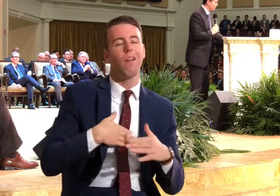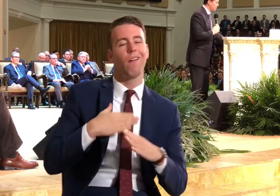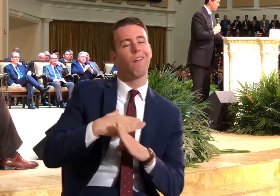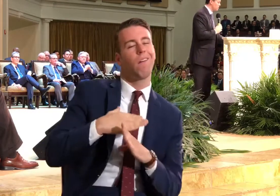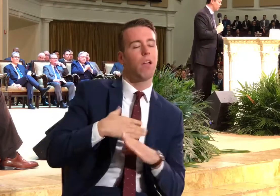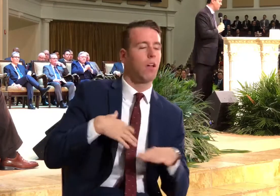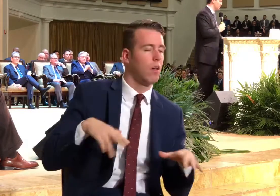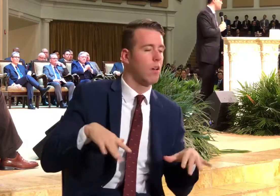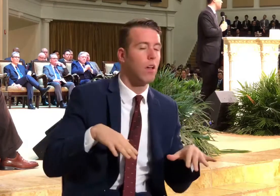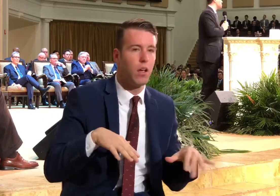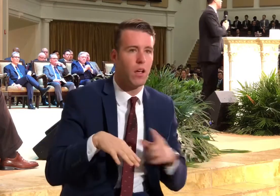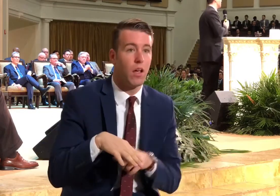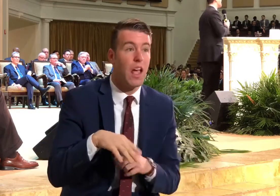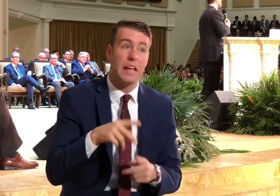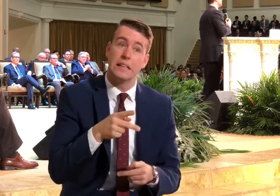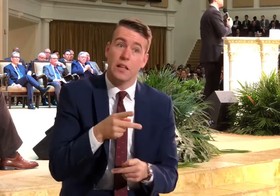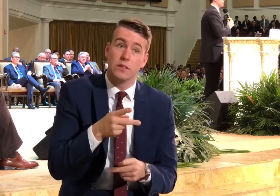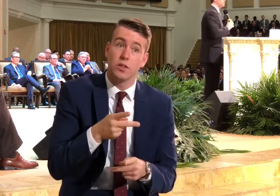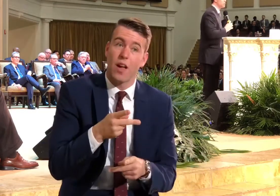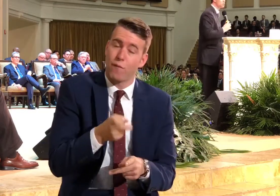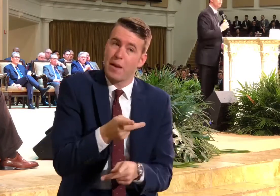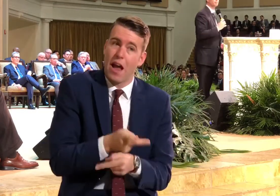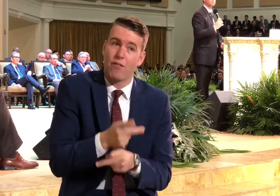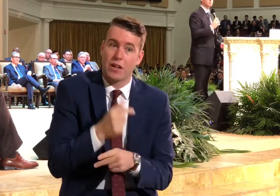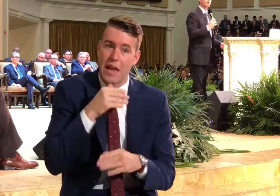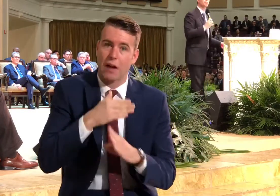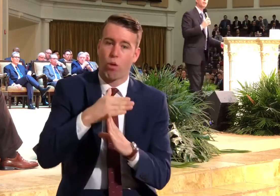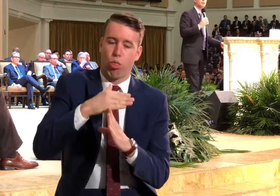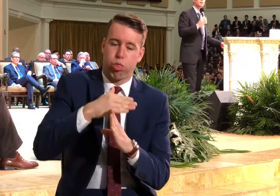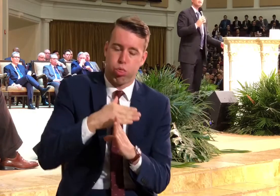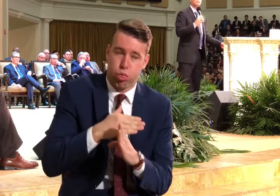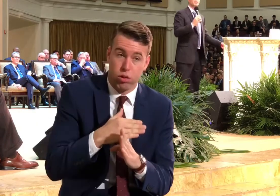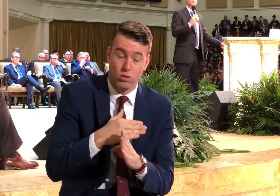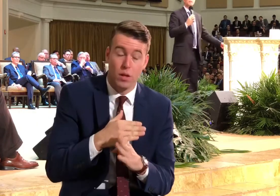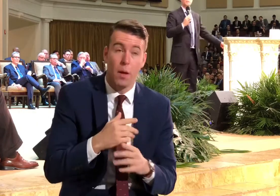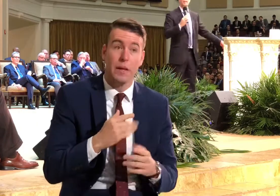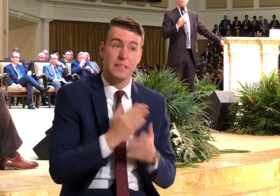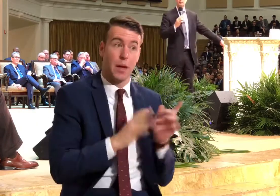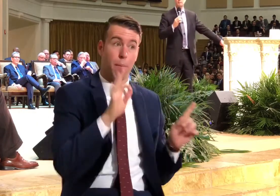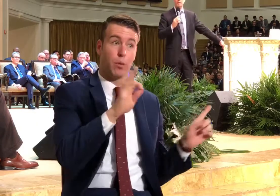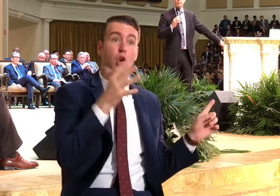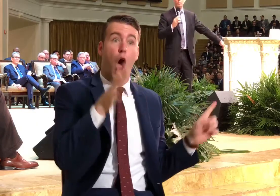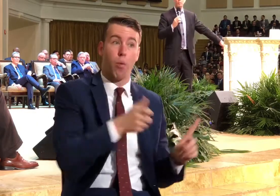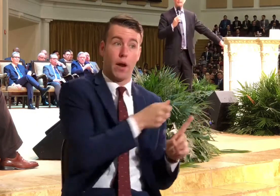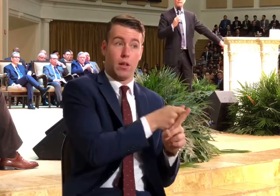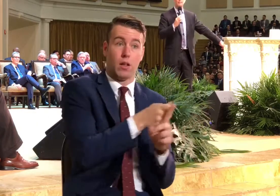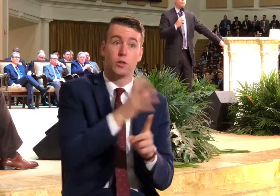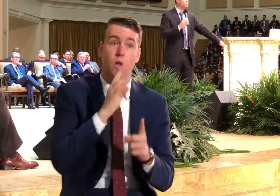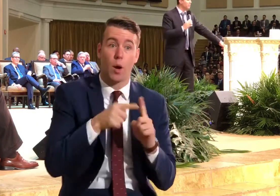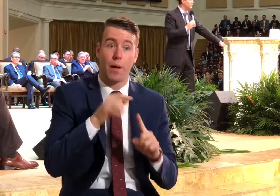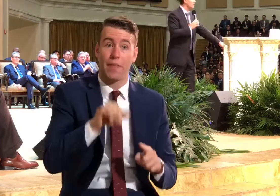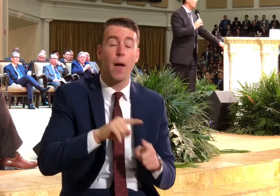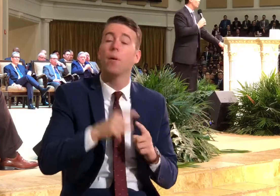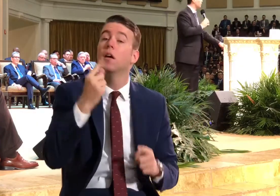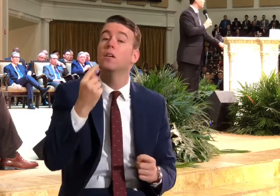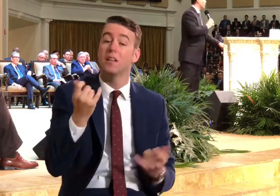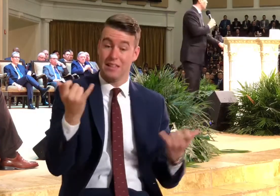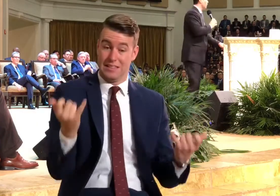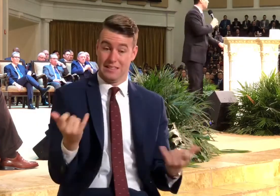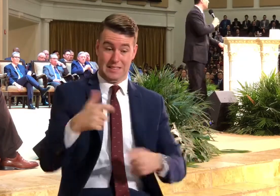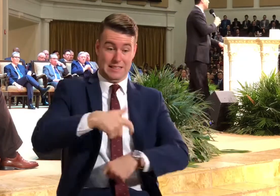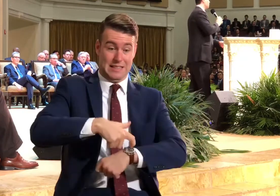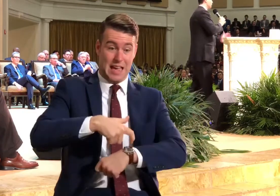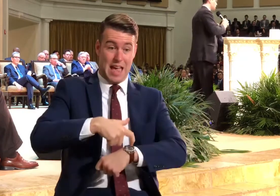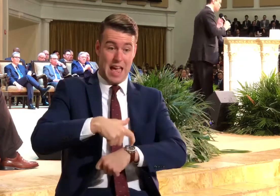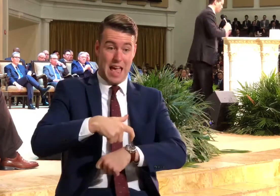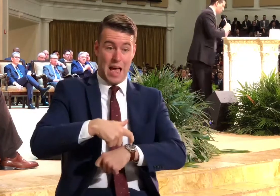We've heard preaching this week that has touched on this subject, touched on this topic, but if there's ever been a time where we need to be